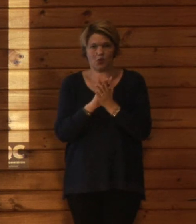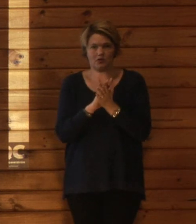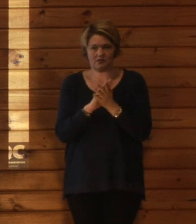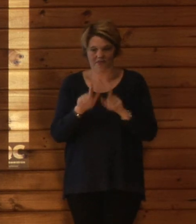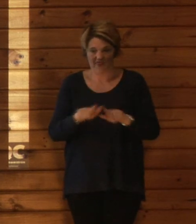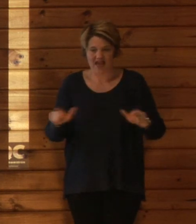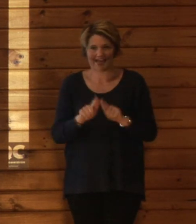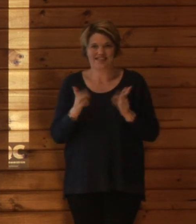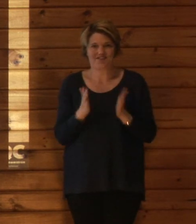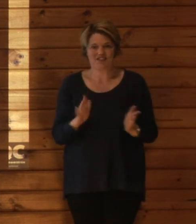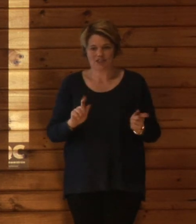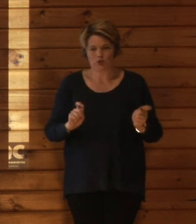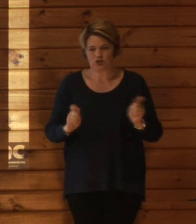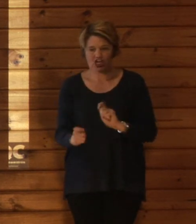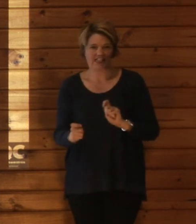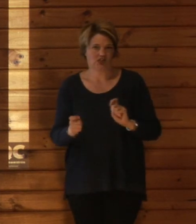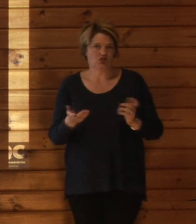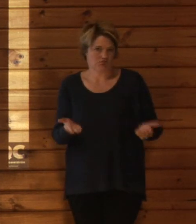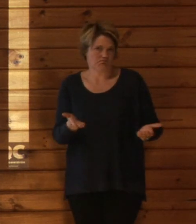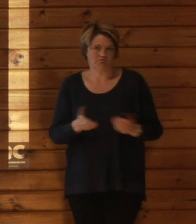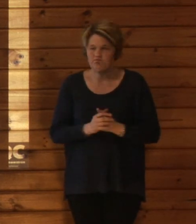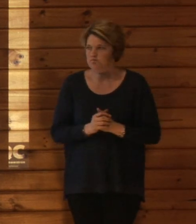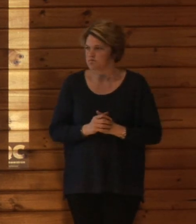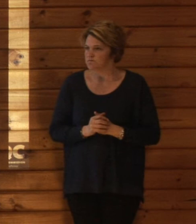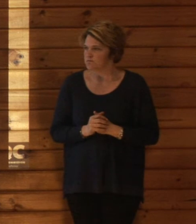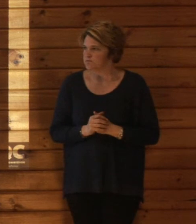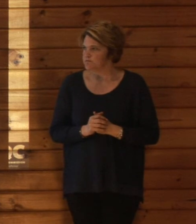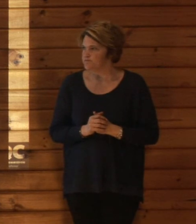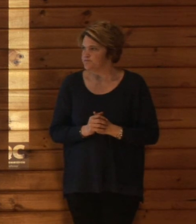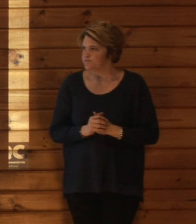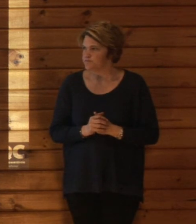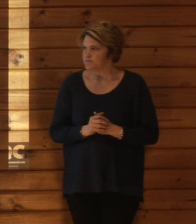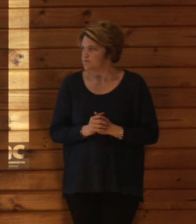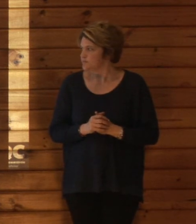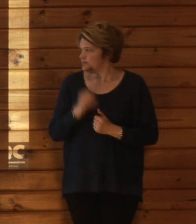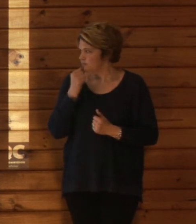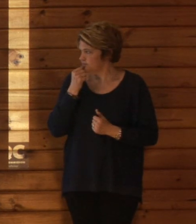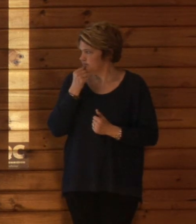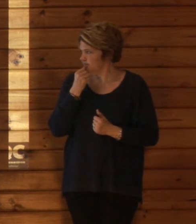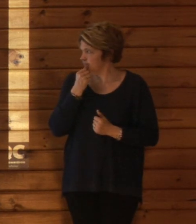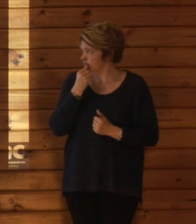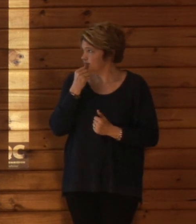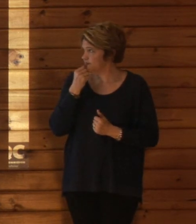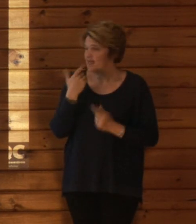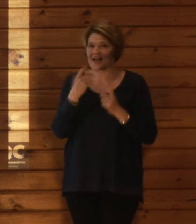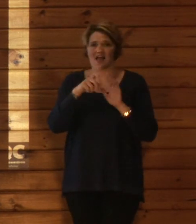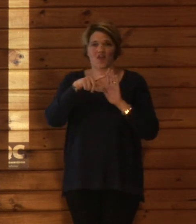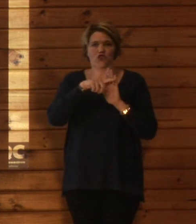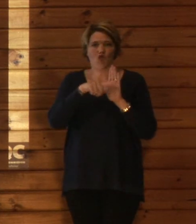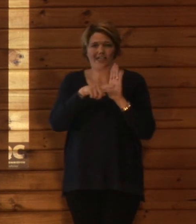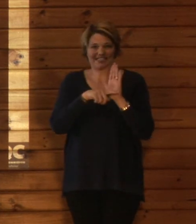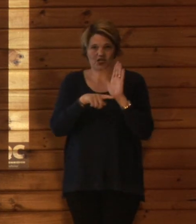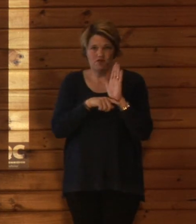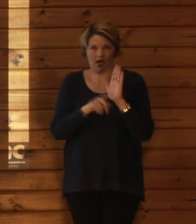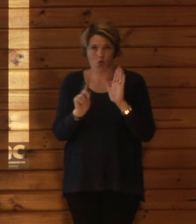land. So if we pop forward now, we have a look at the criteria. So for land